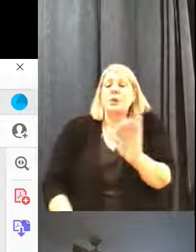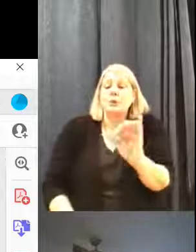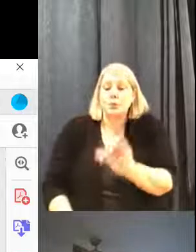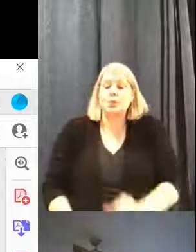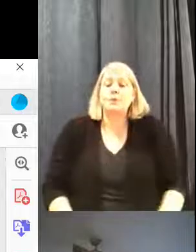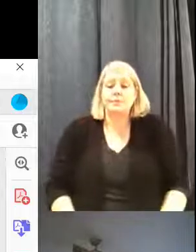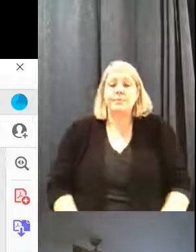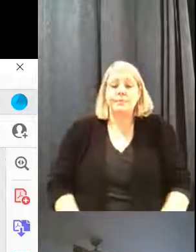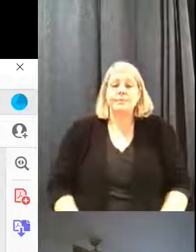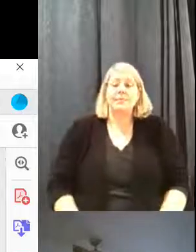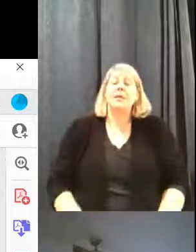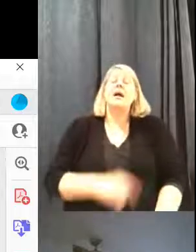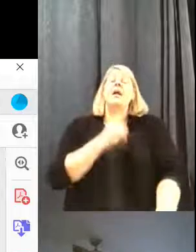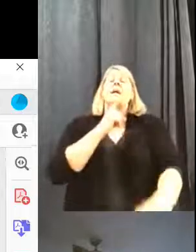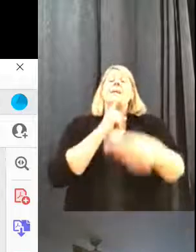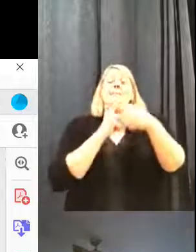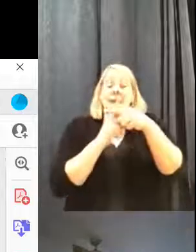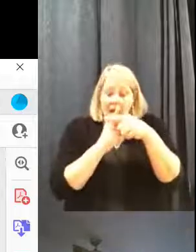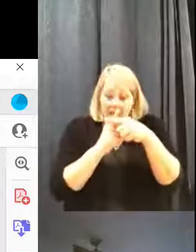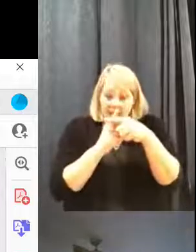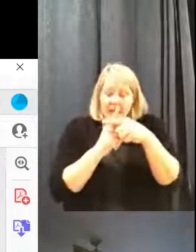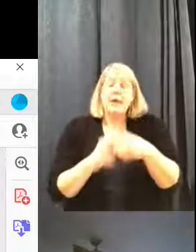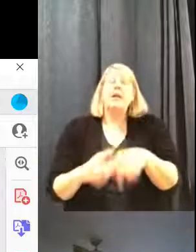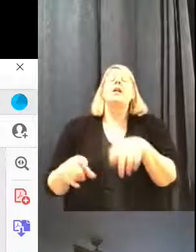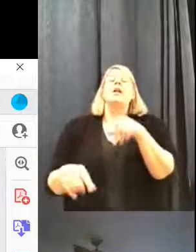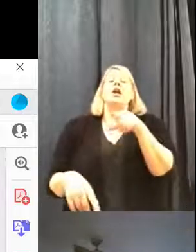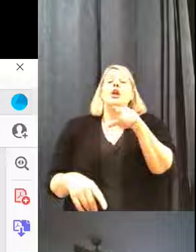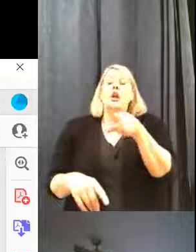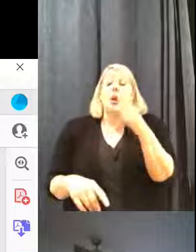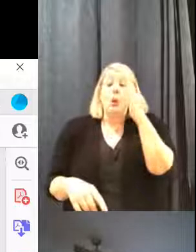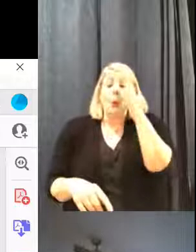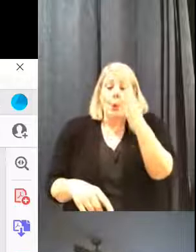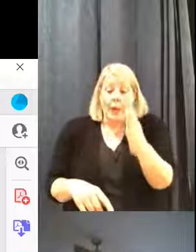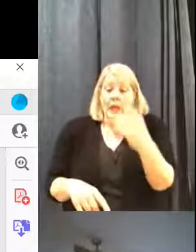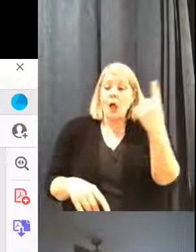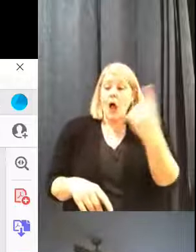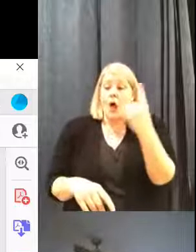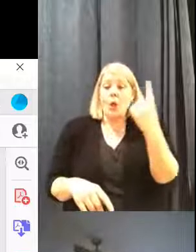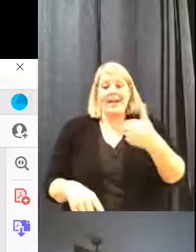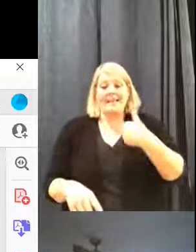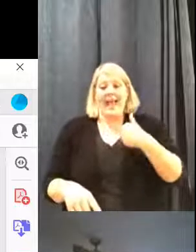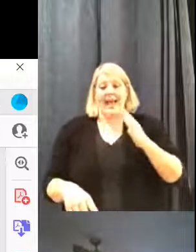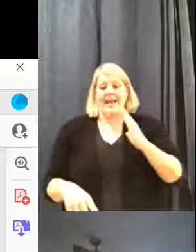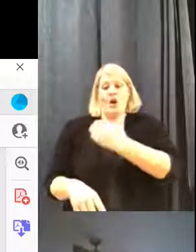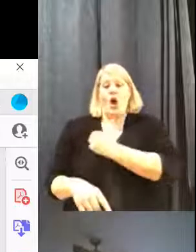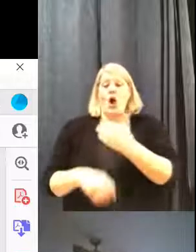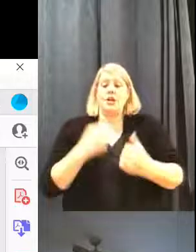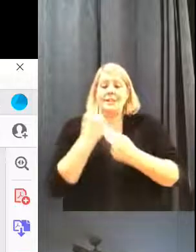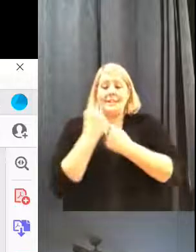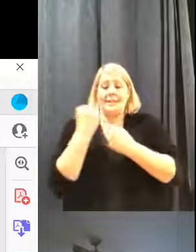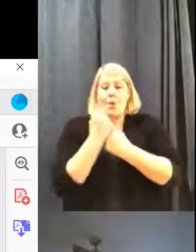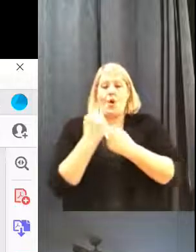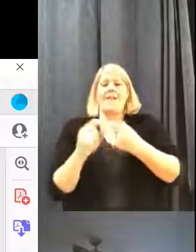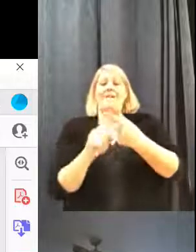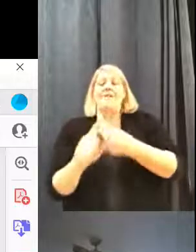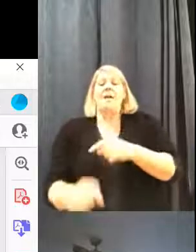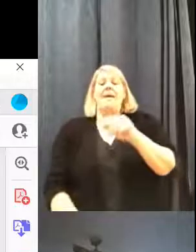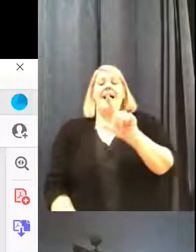In addition to all of that, you also will always have support from us here at LRP. We have a help desk